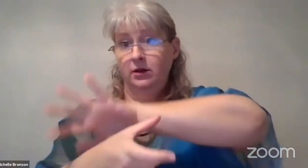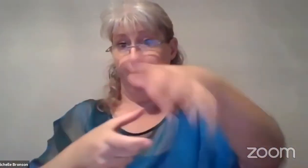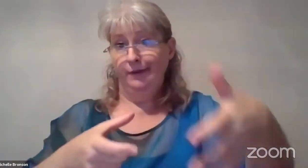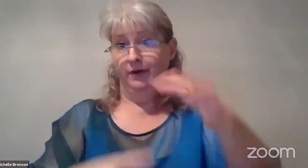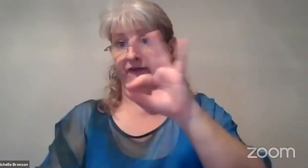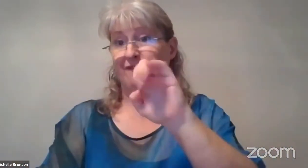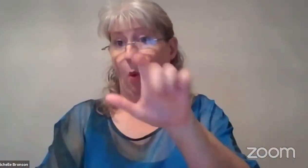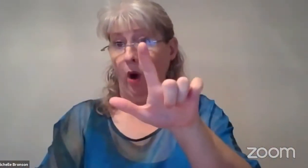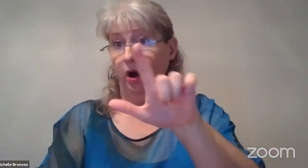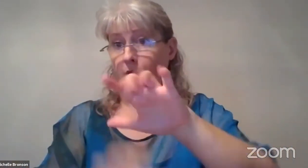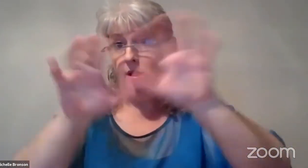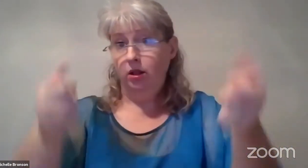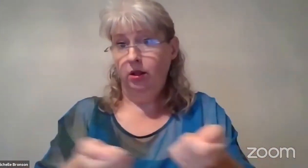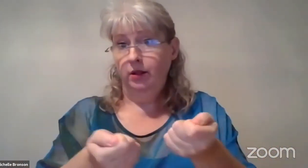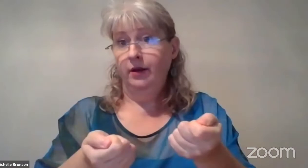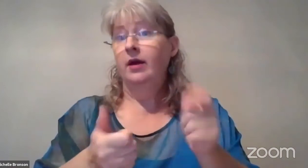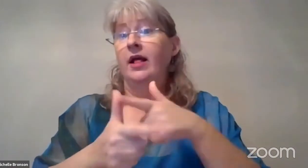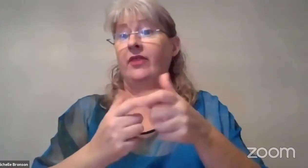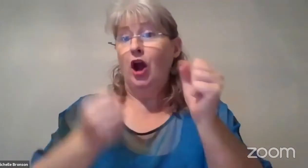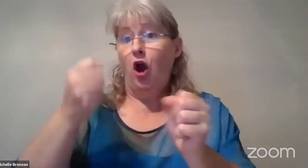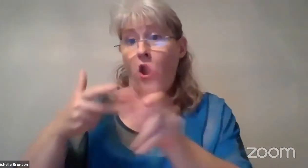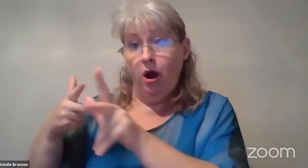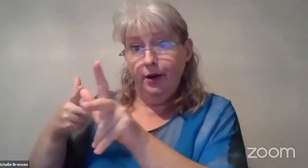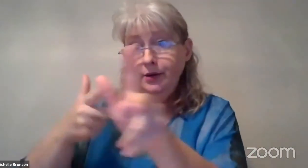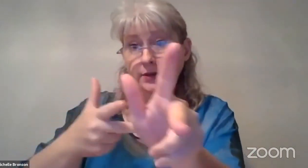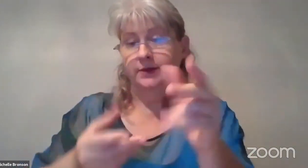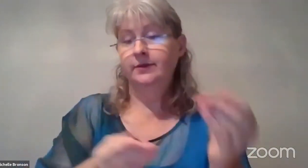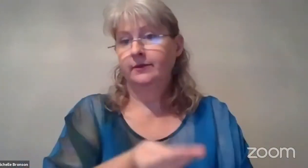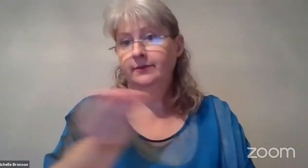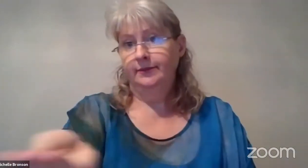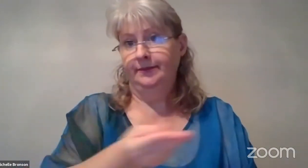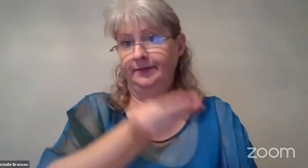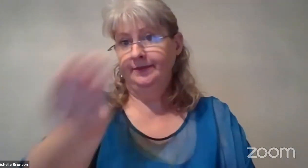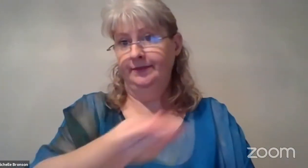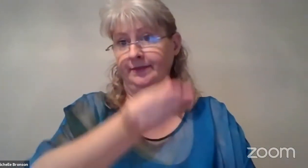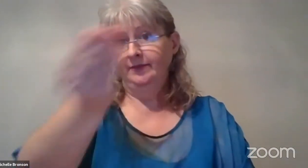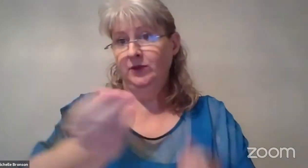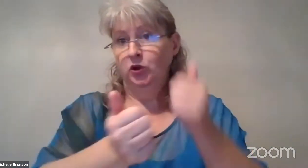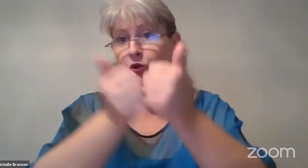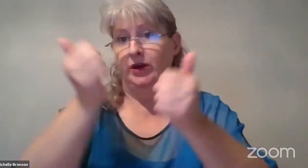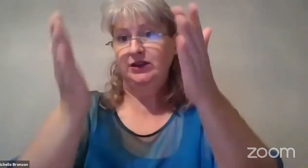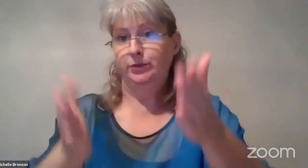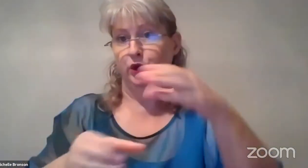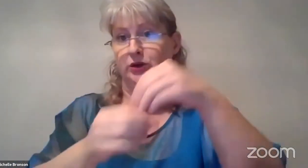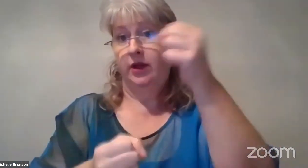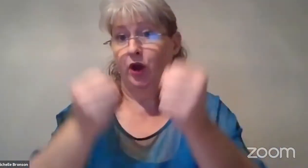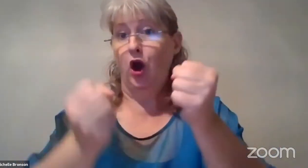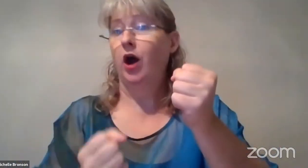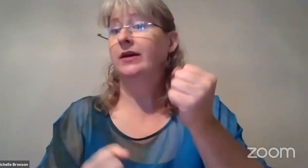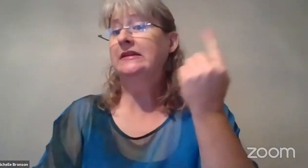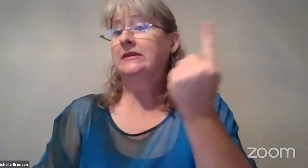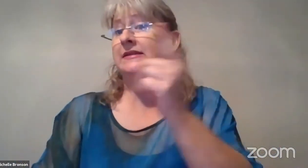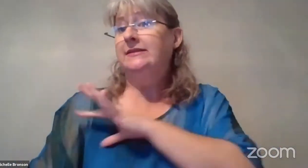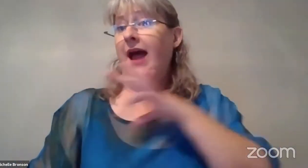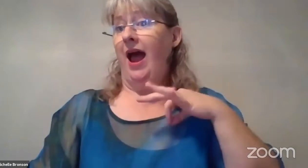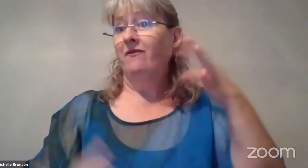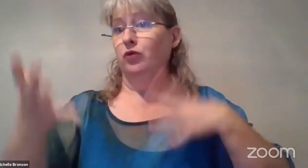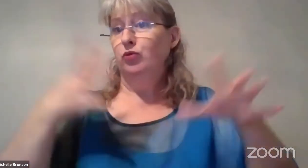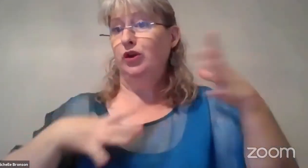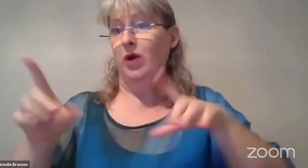at DHHSC. We will have individual plates covered with foil, and as car comes through, we will